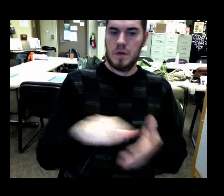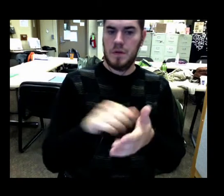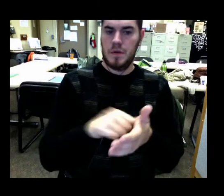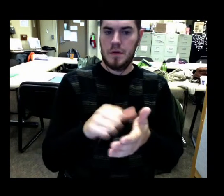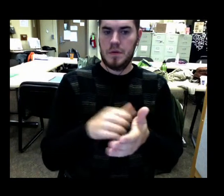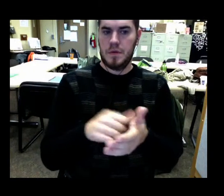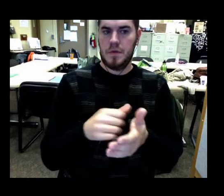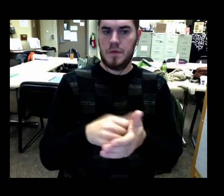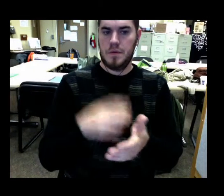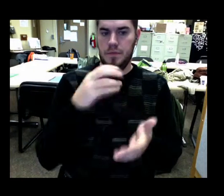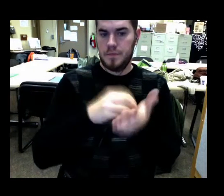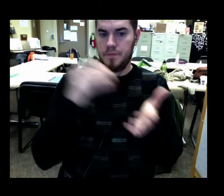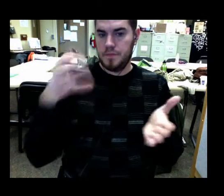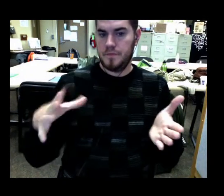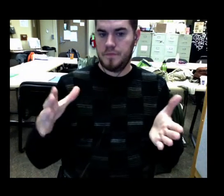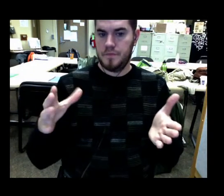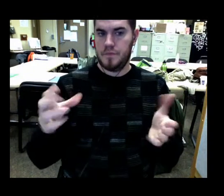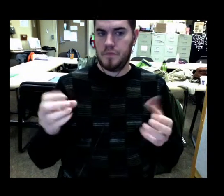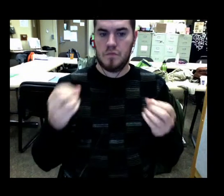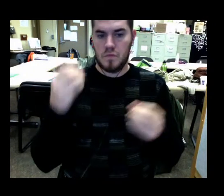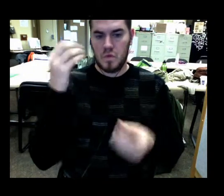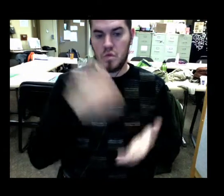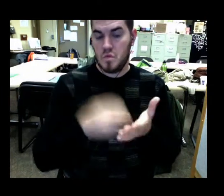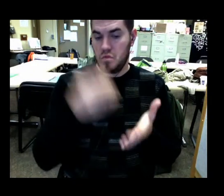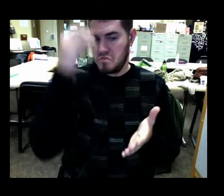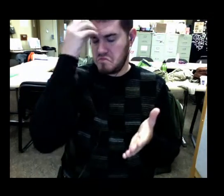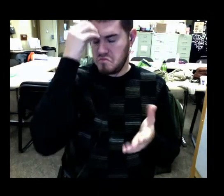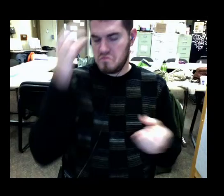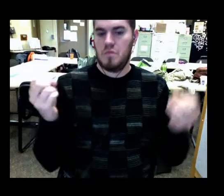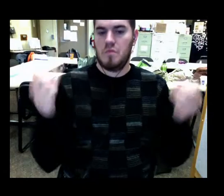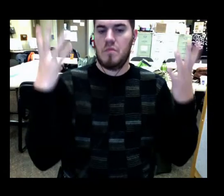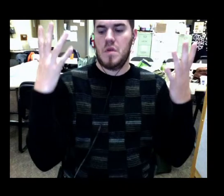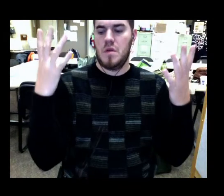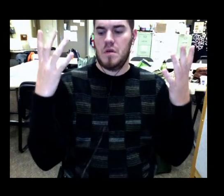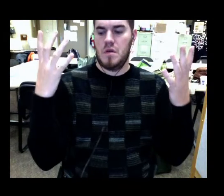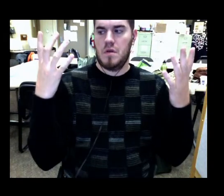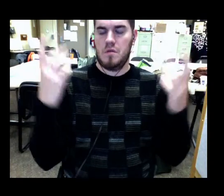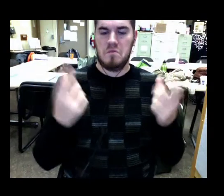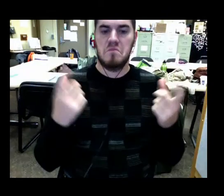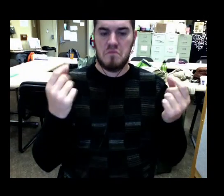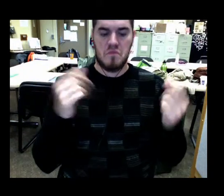psychology paper, APA style, and how to put the paper together, write an